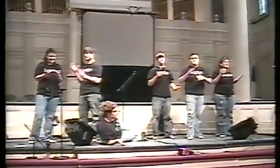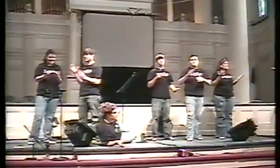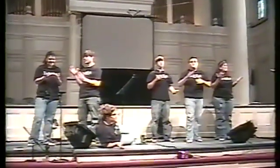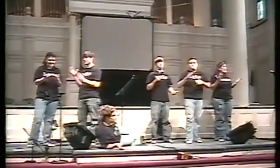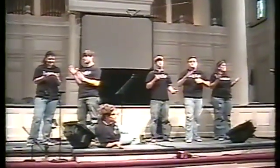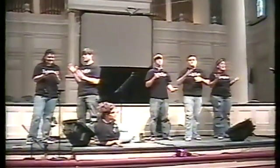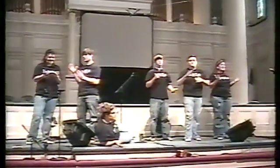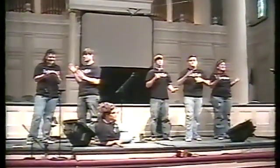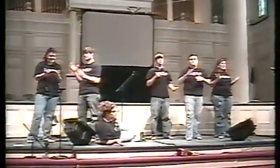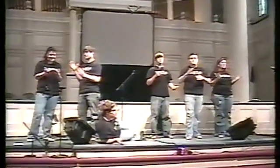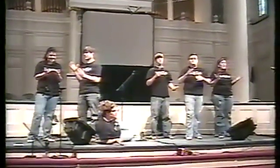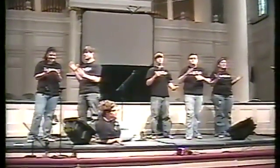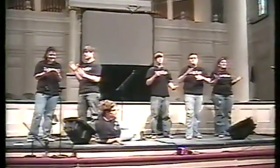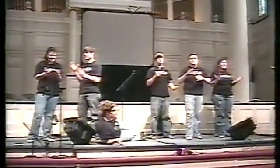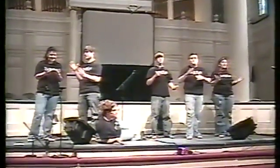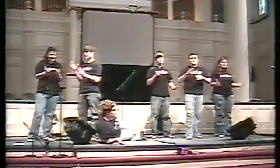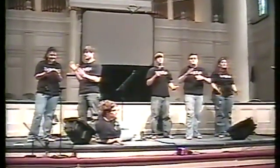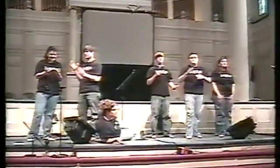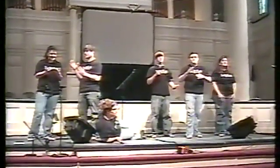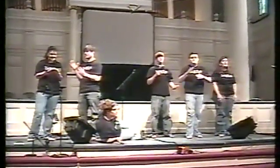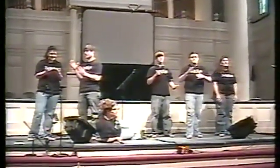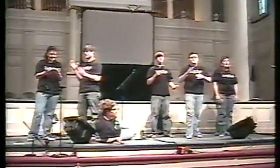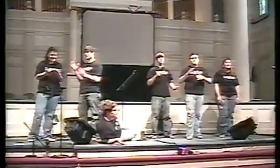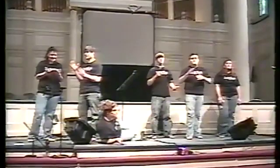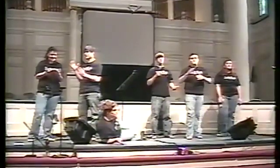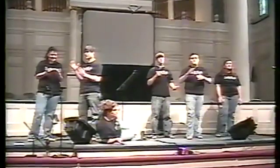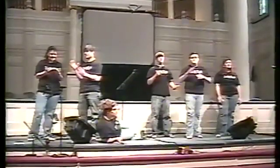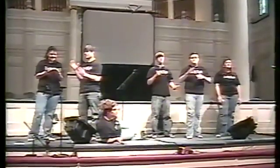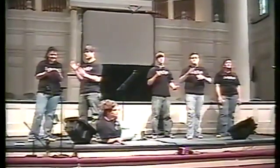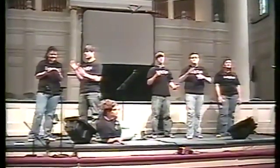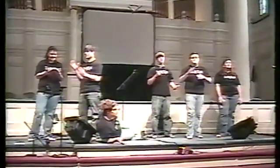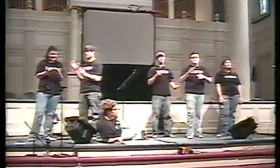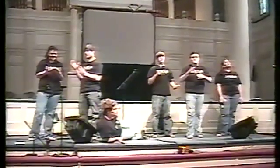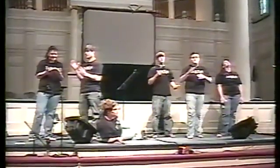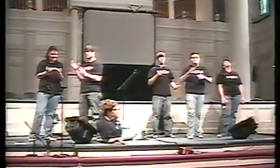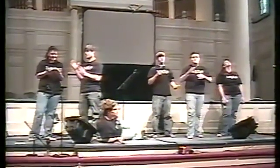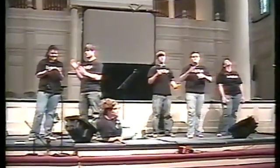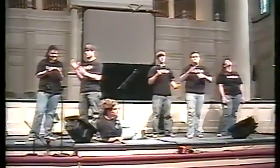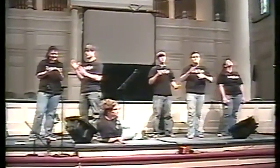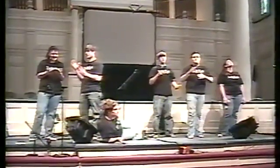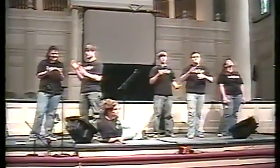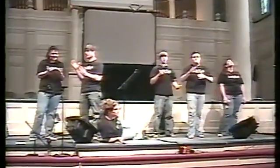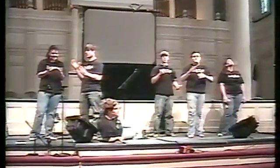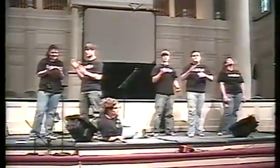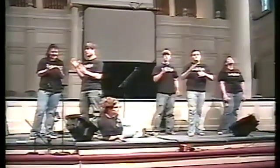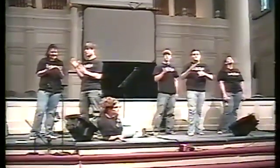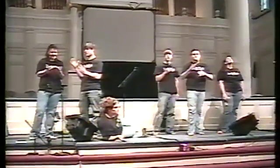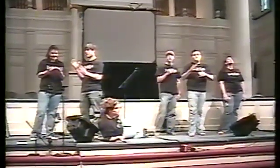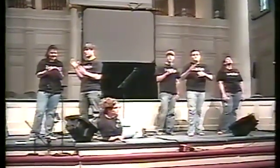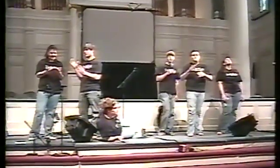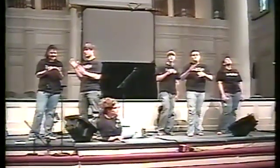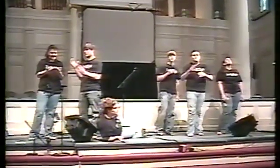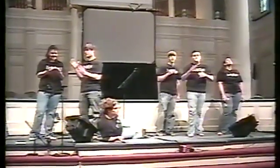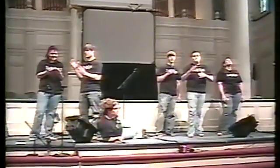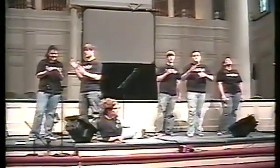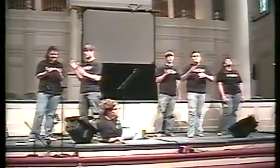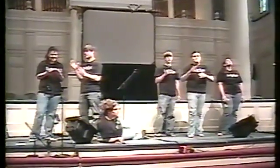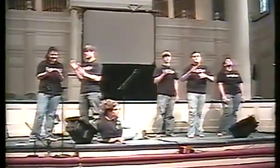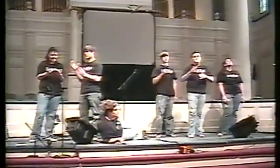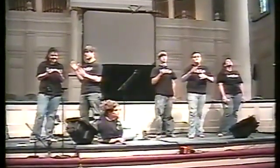just about pass out right there. So there I am, just as good as dead. Lord, I know that as I follow your will, that you will keep